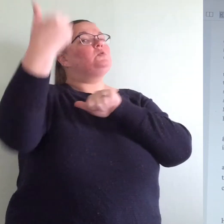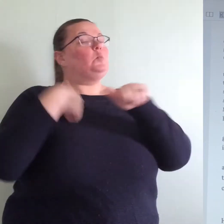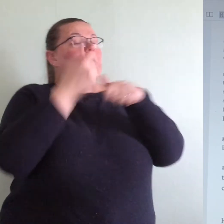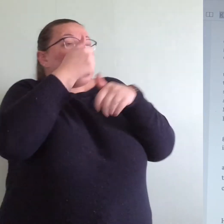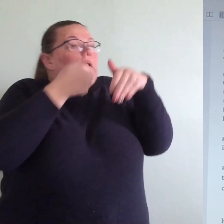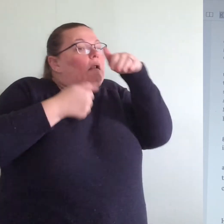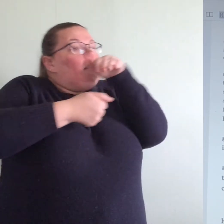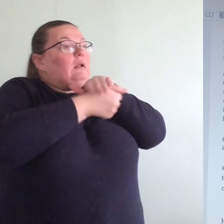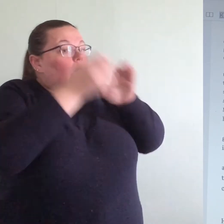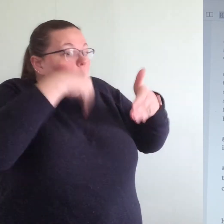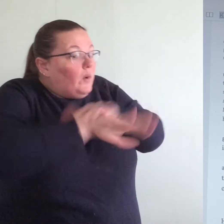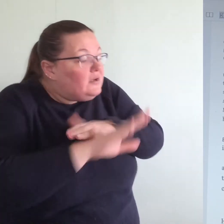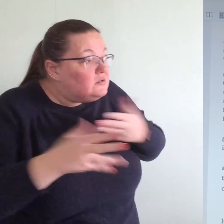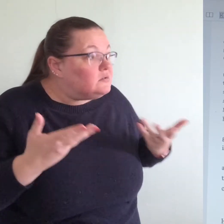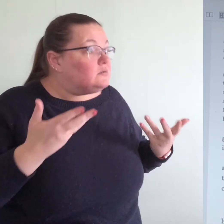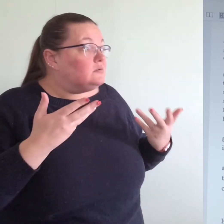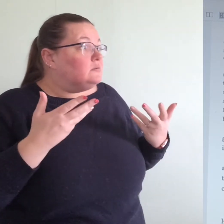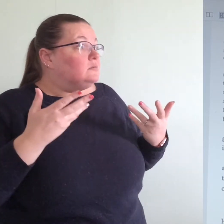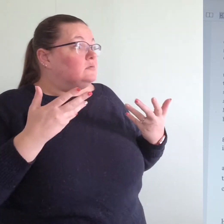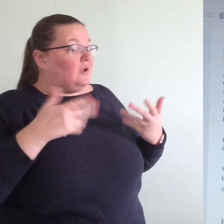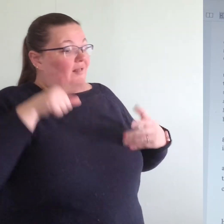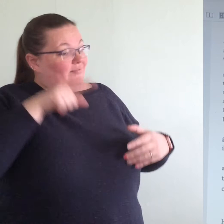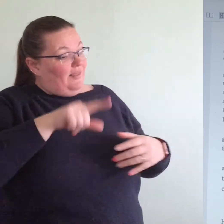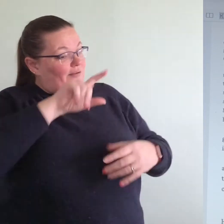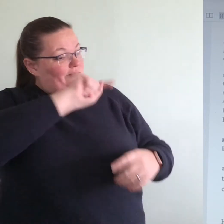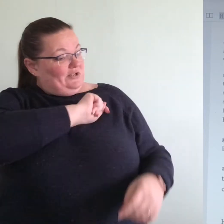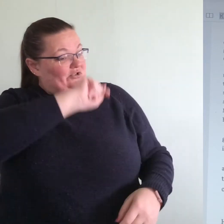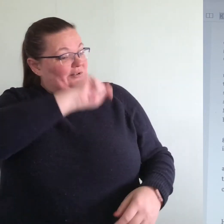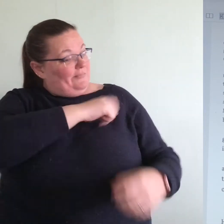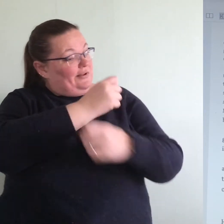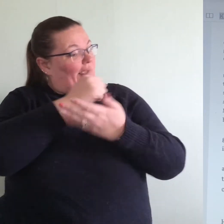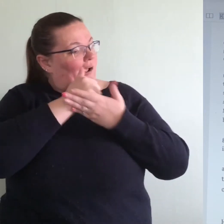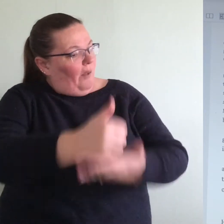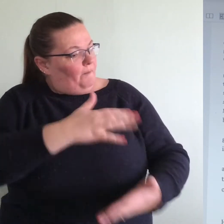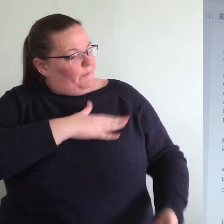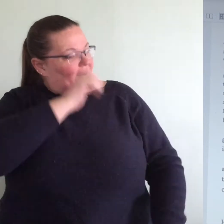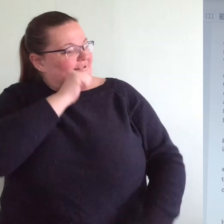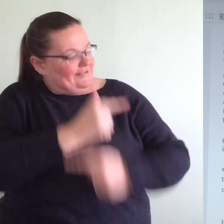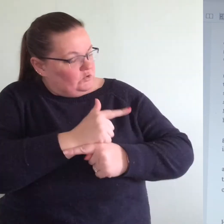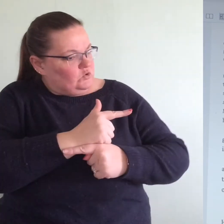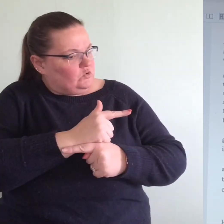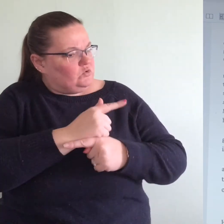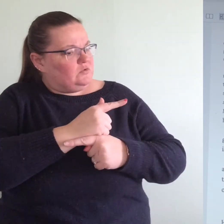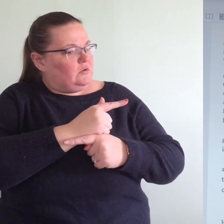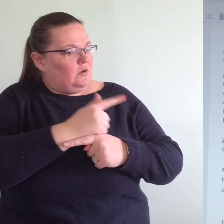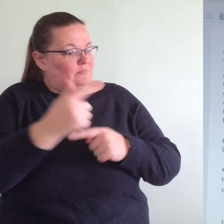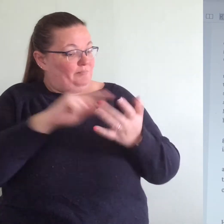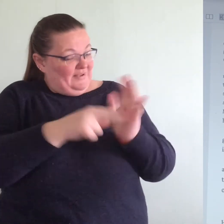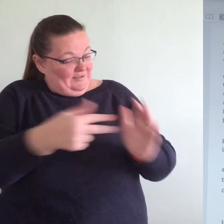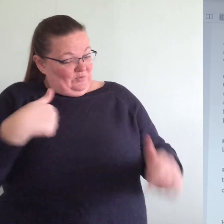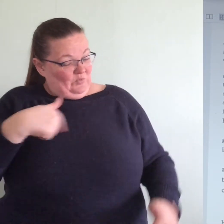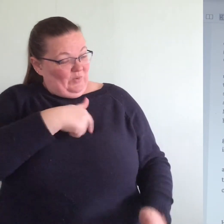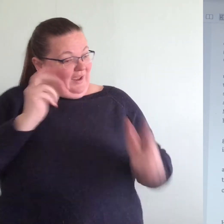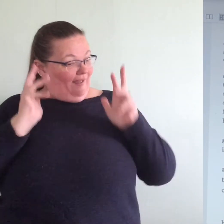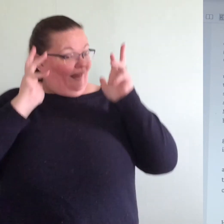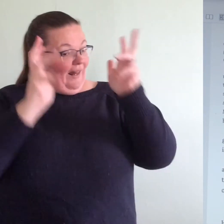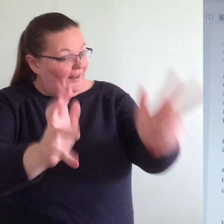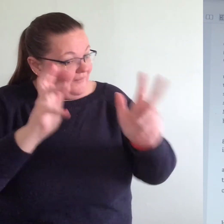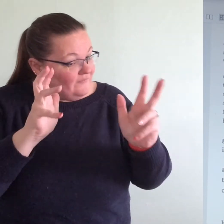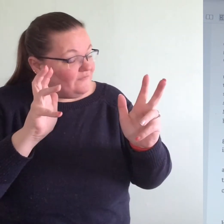all, there must be some way. This fawn saved my sister at his own risk, Mr. Beaver. We can't just leave him